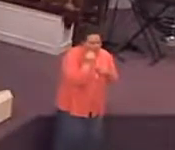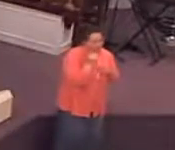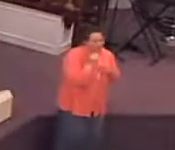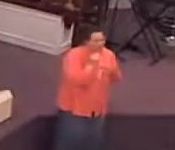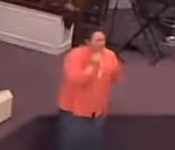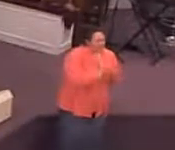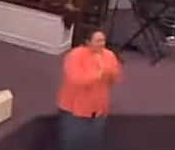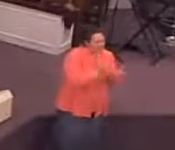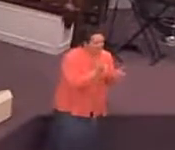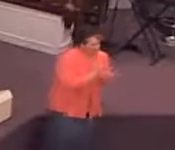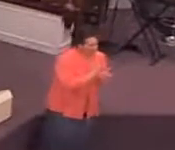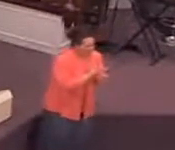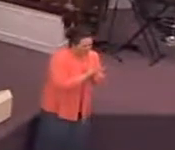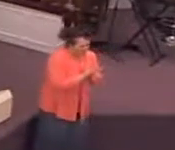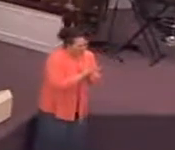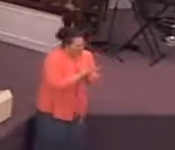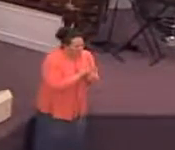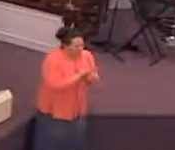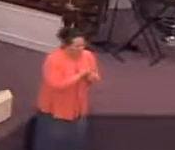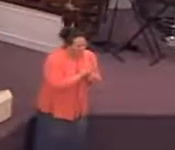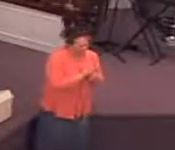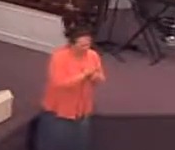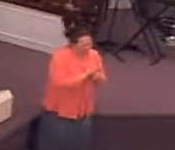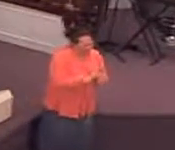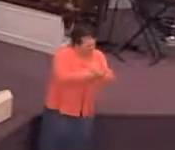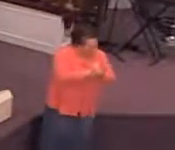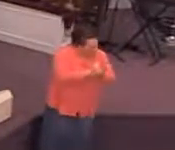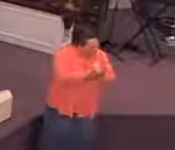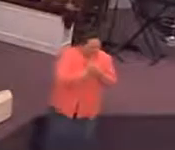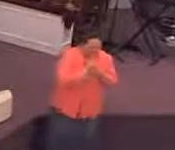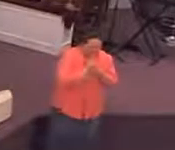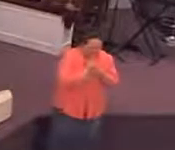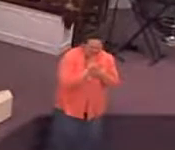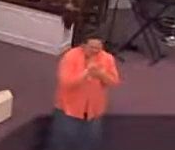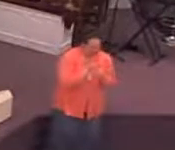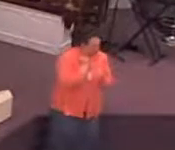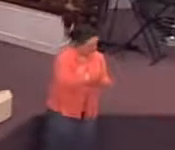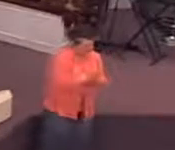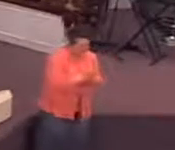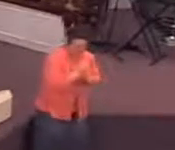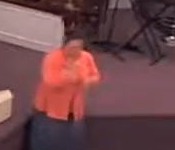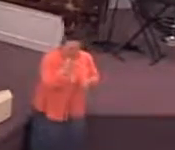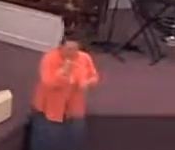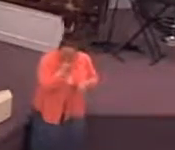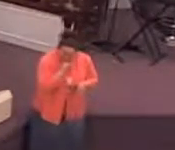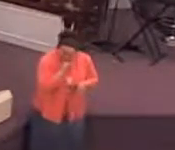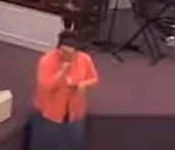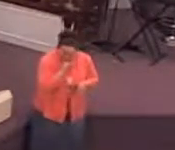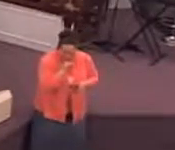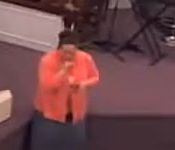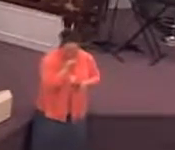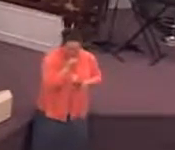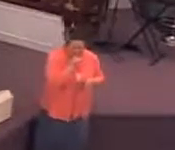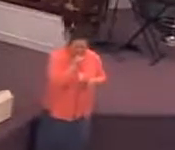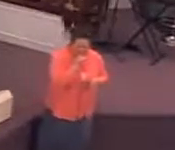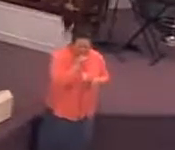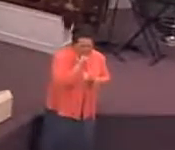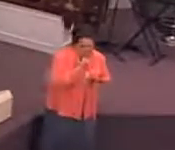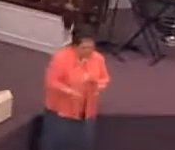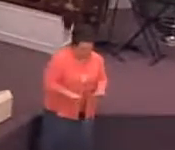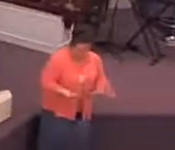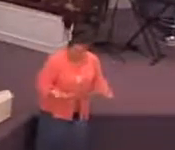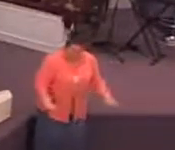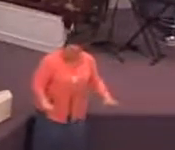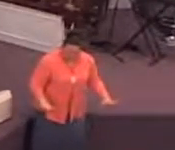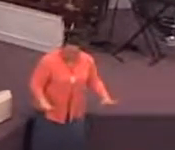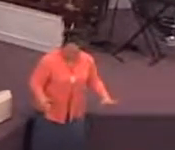know, that this is just not right. This is so horribly wrong that these precious little children